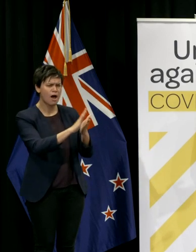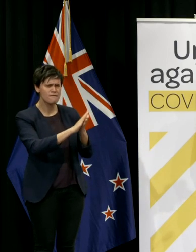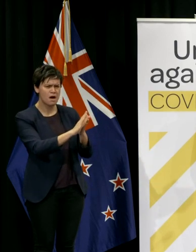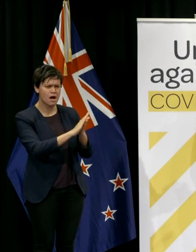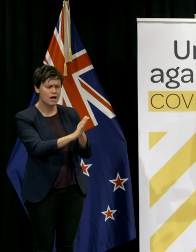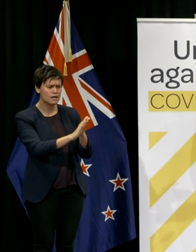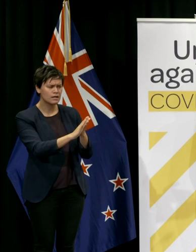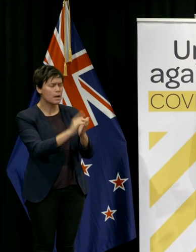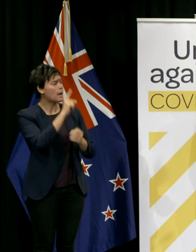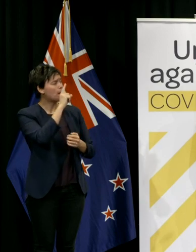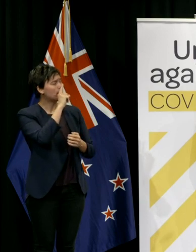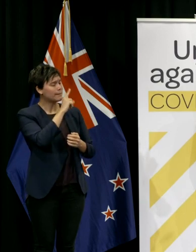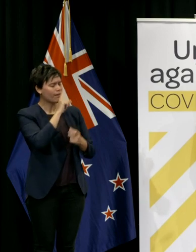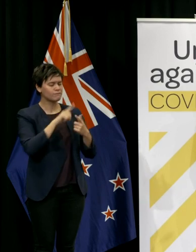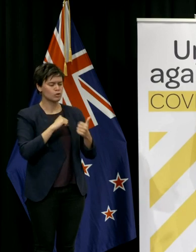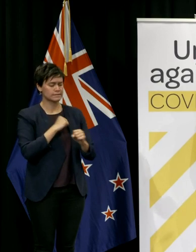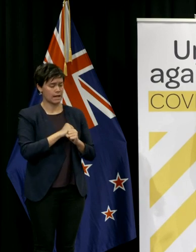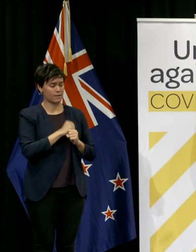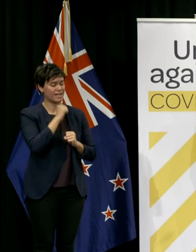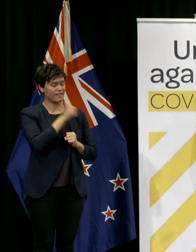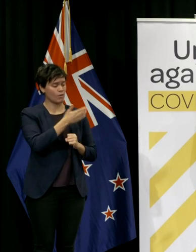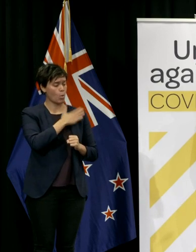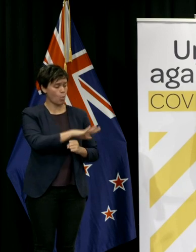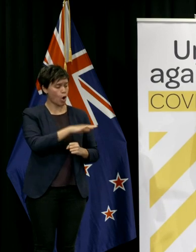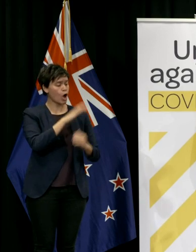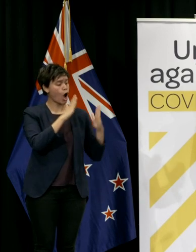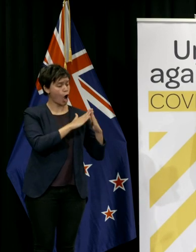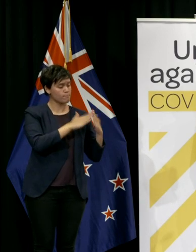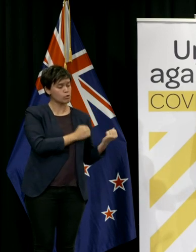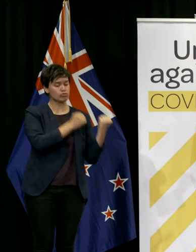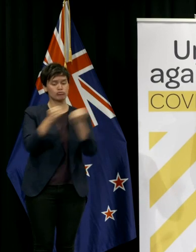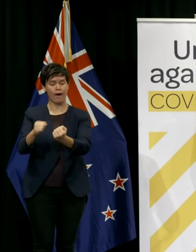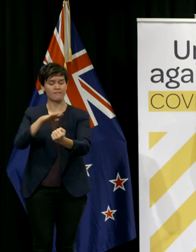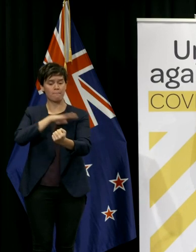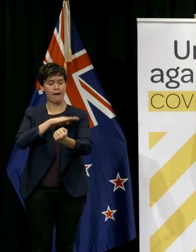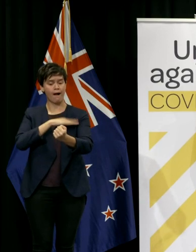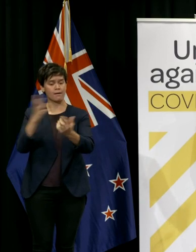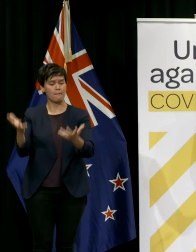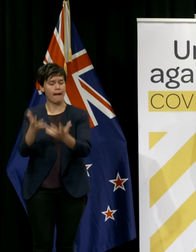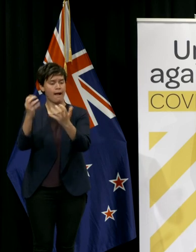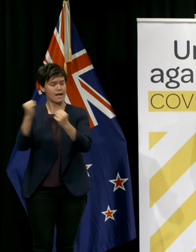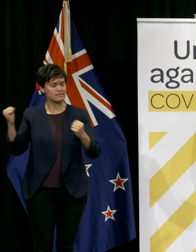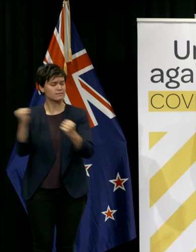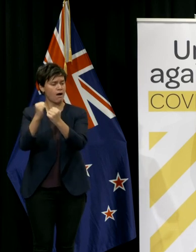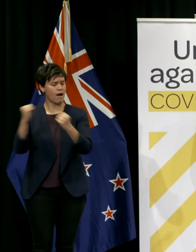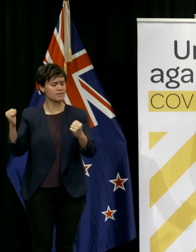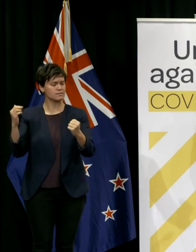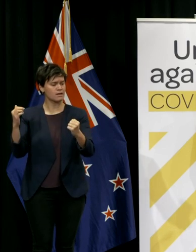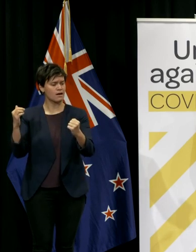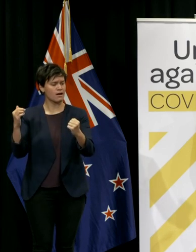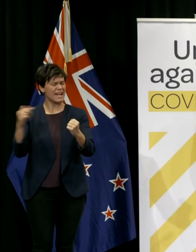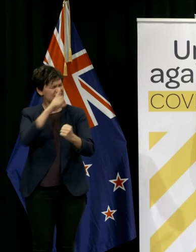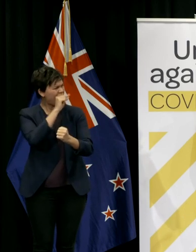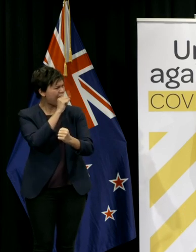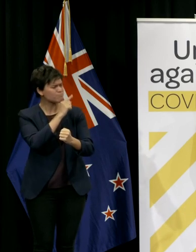about people driving, for example, to a local park or driving for their recreation? Because we have clear messages from you, but we're getting